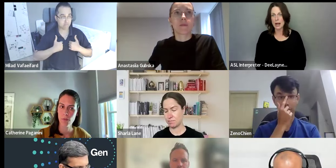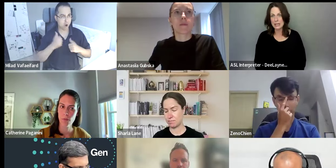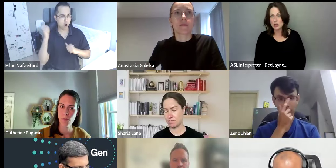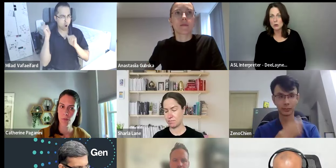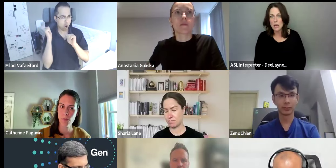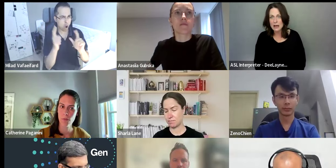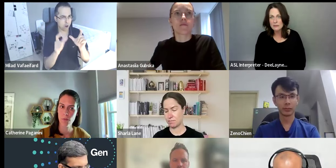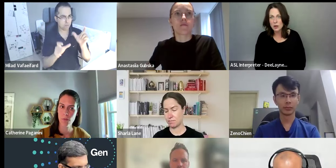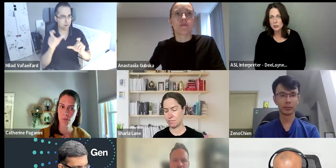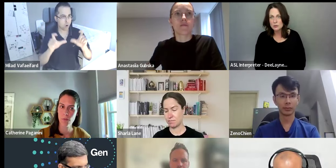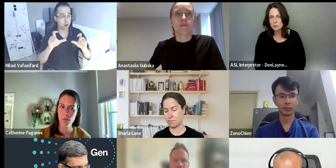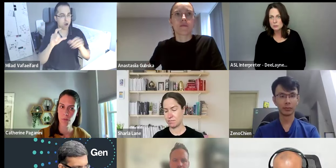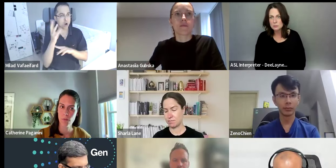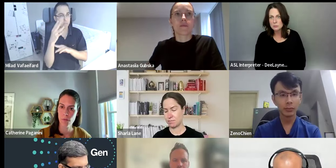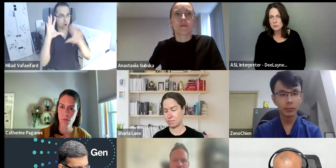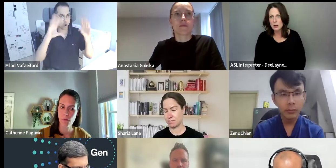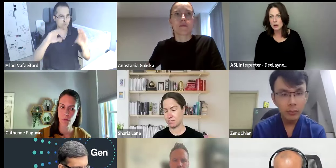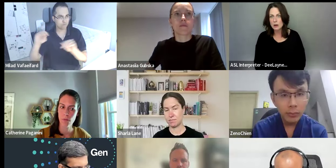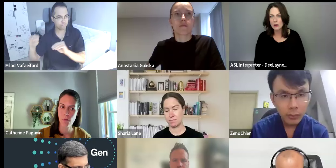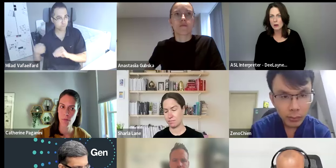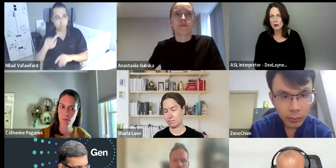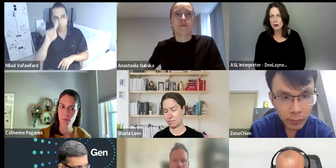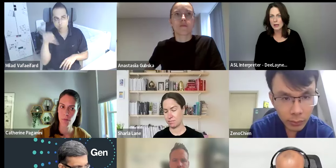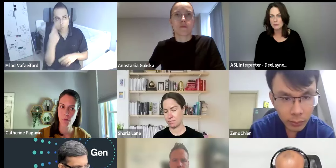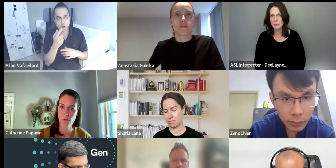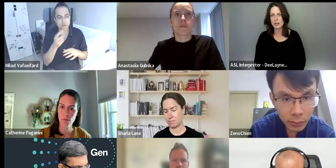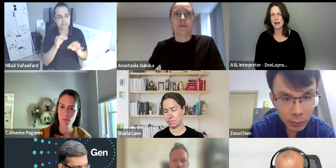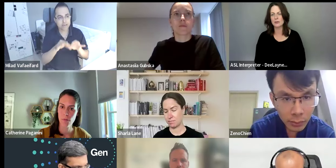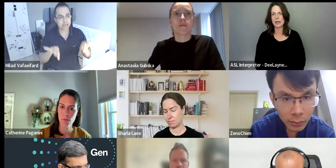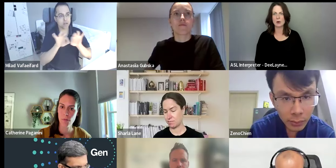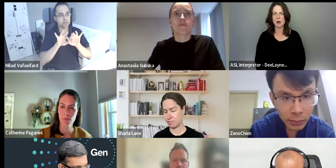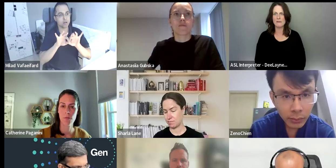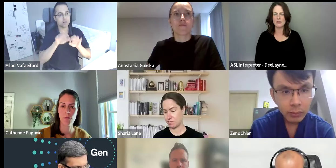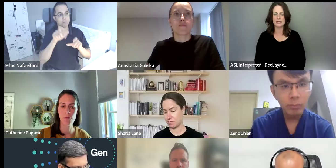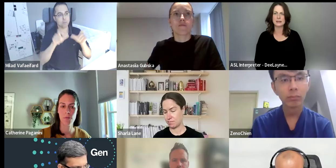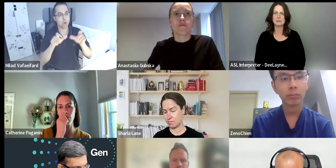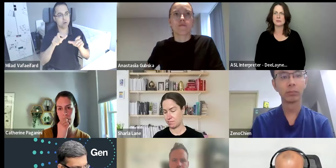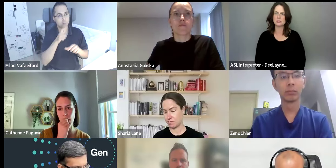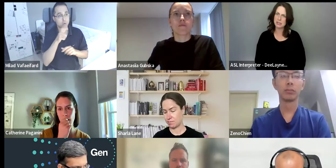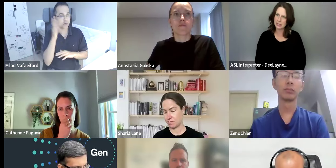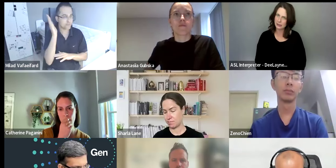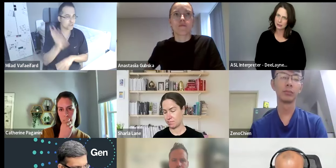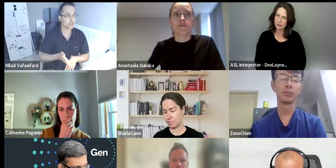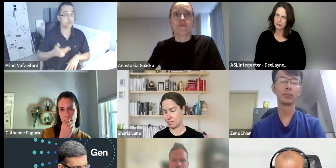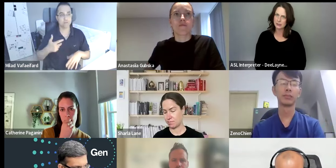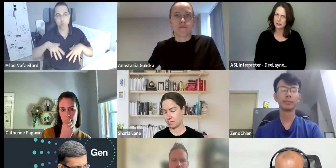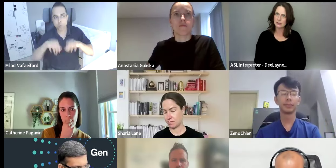are we ready to go live on YouTube? And people could have their camera off except if they're